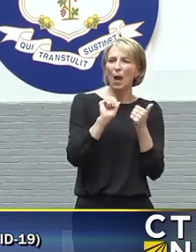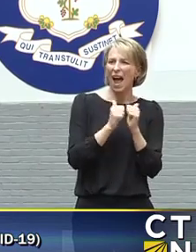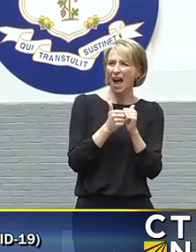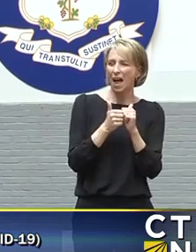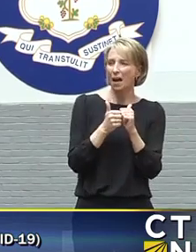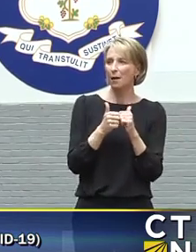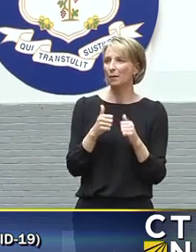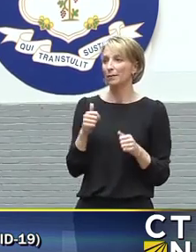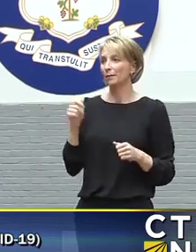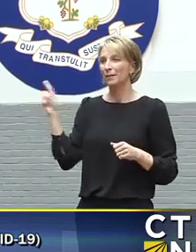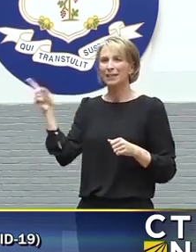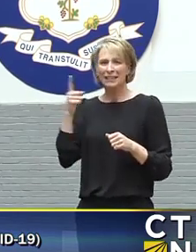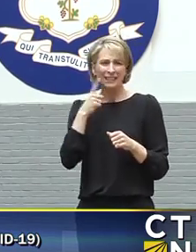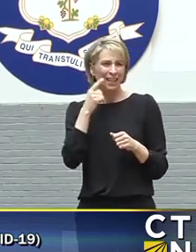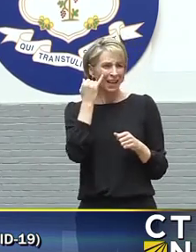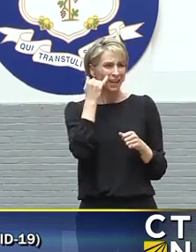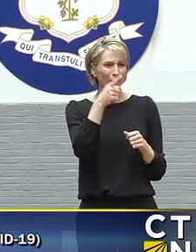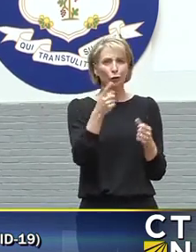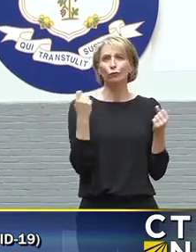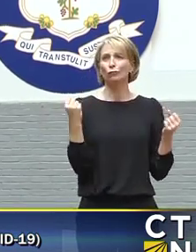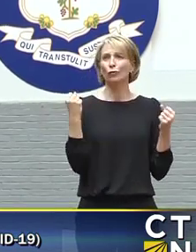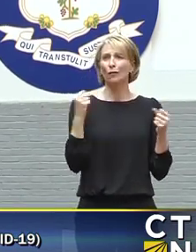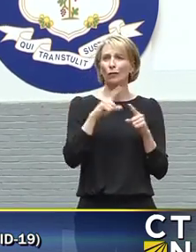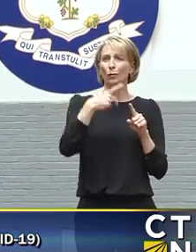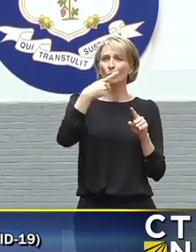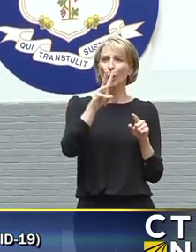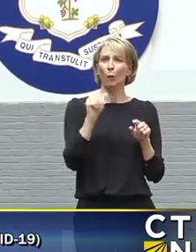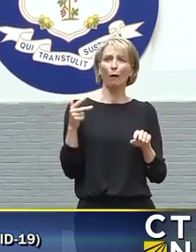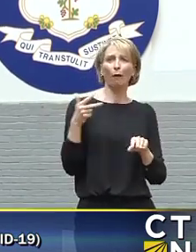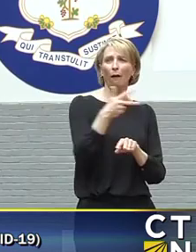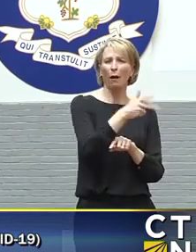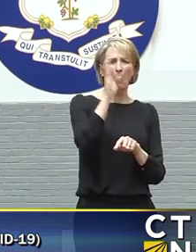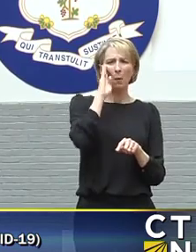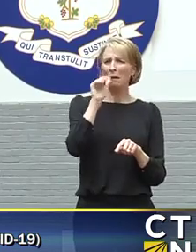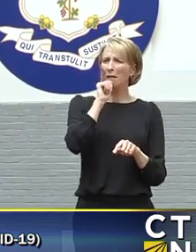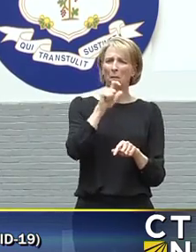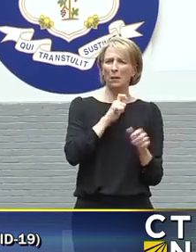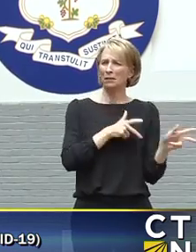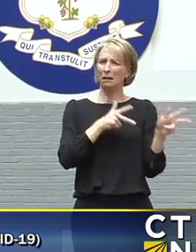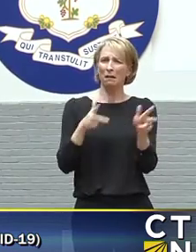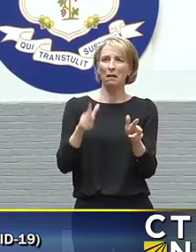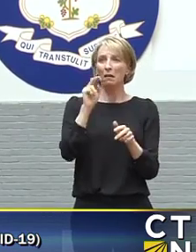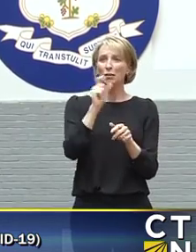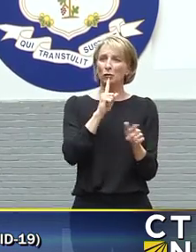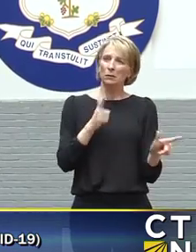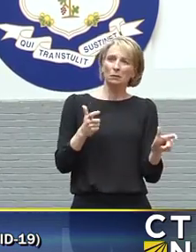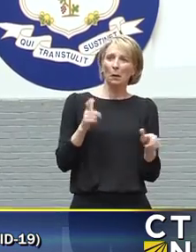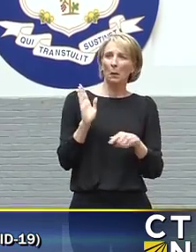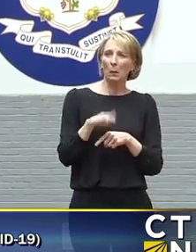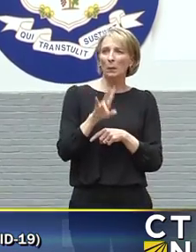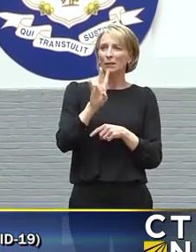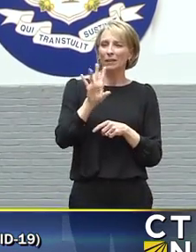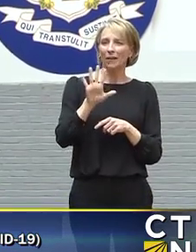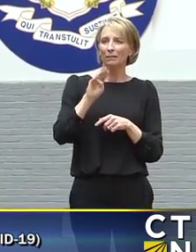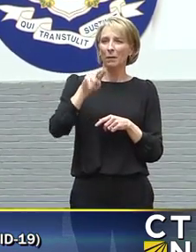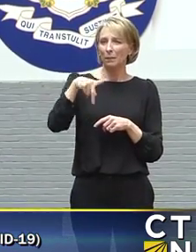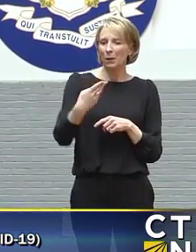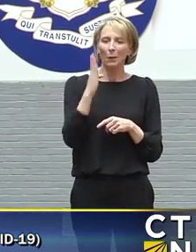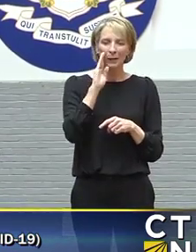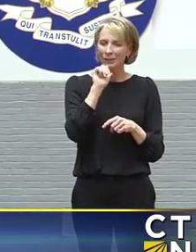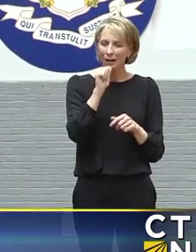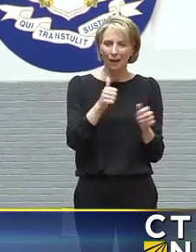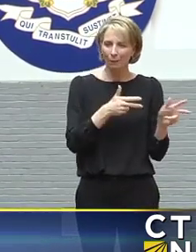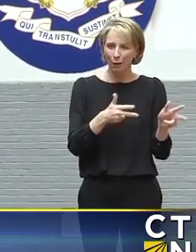Look, you're on your way to Pratt & Whitney. You're not going to get pulled over by a police officer unless you're going 75 miles an hour. When I